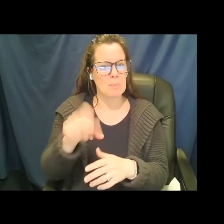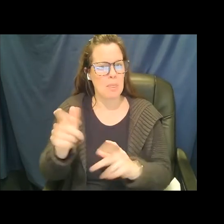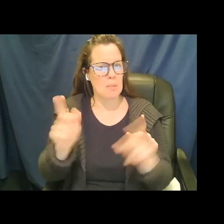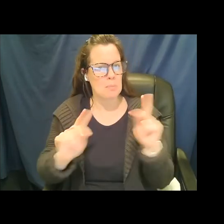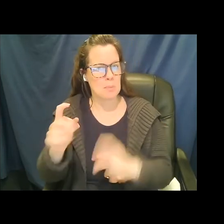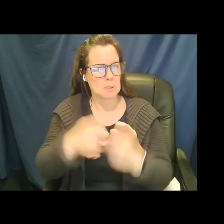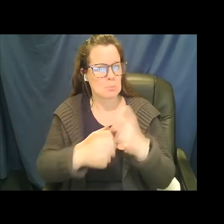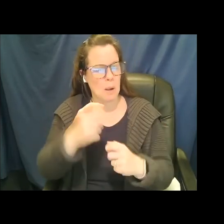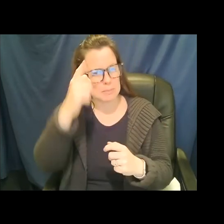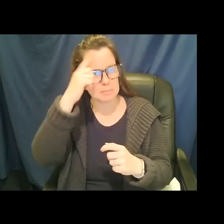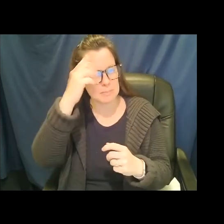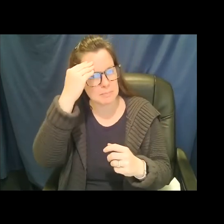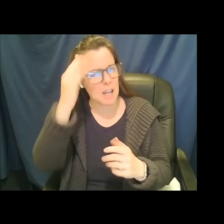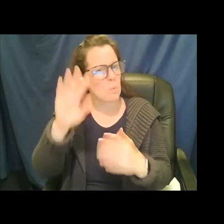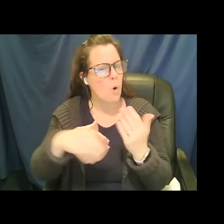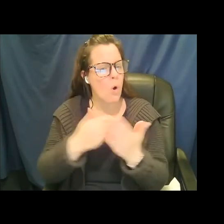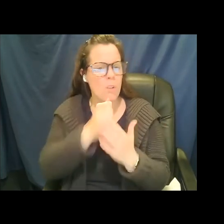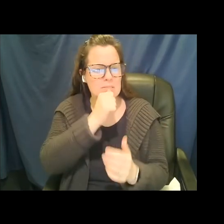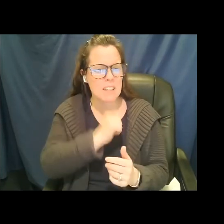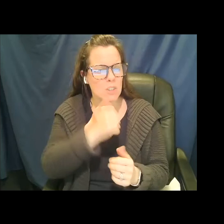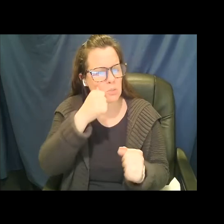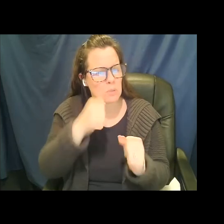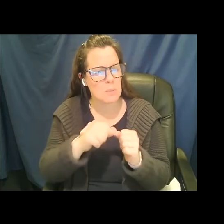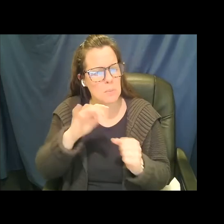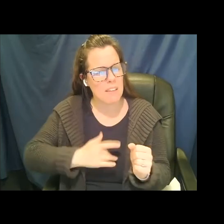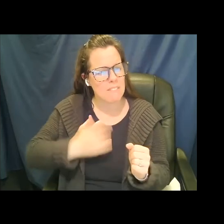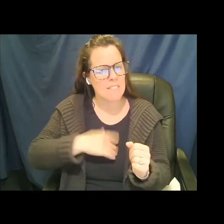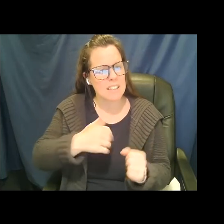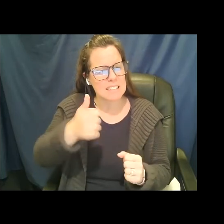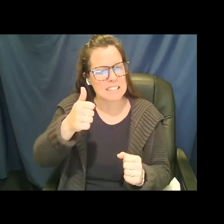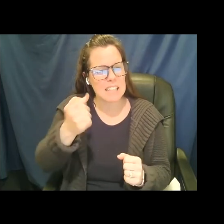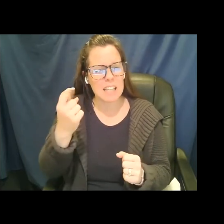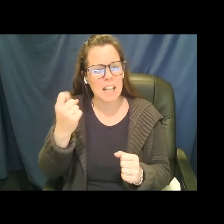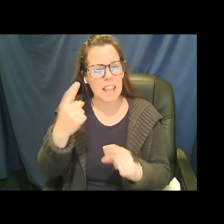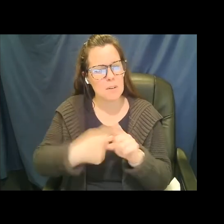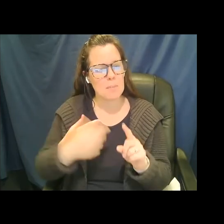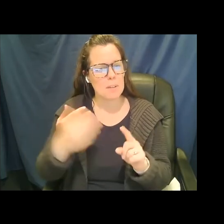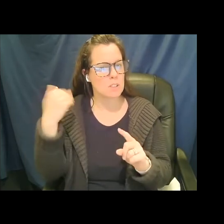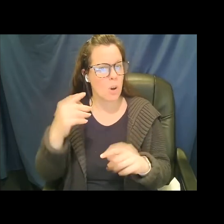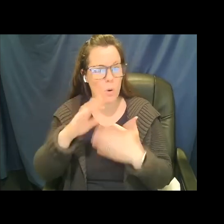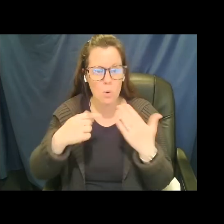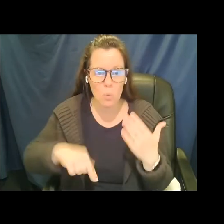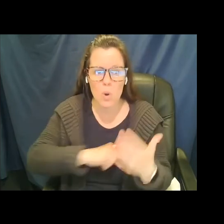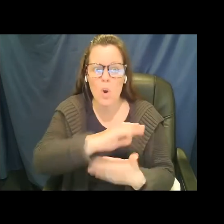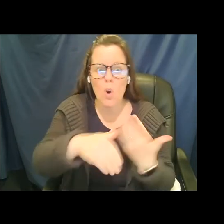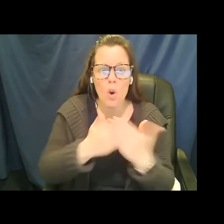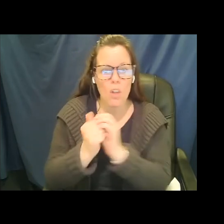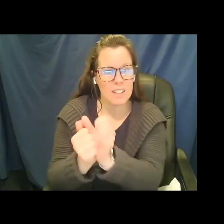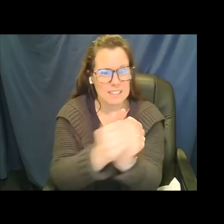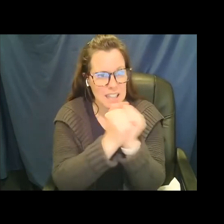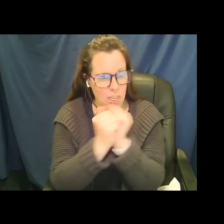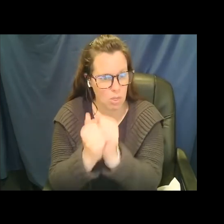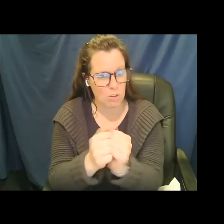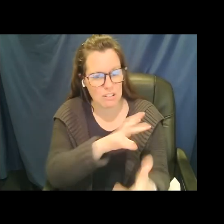suffering. Remember that feeling 10 or 11 months ago that we're all in this together. We still are, and